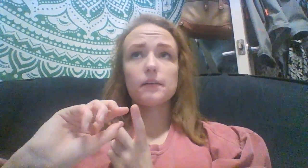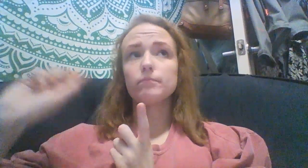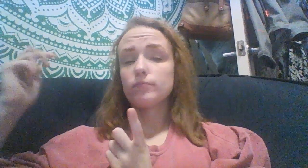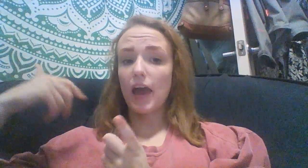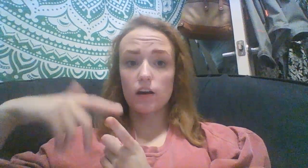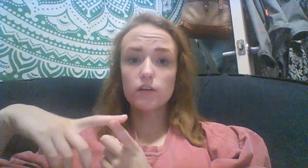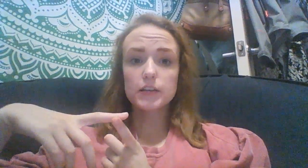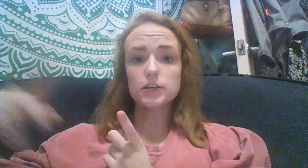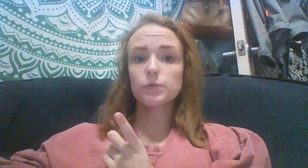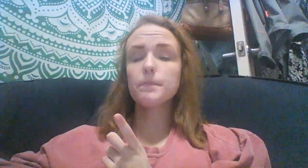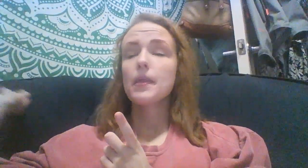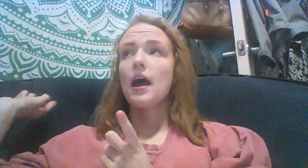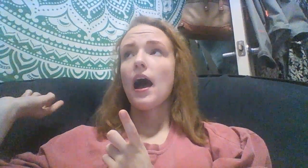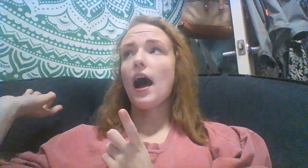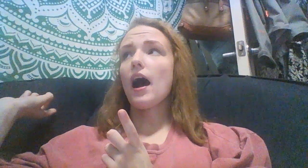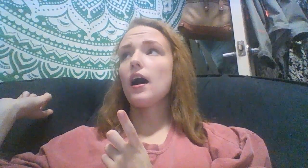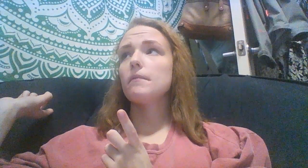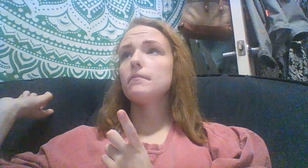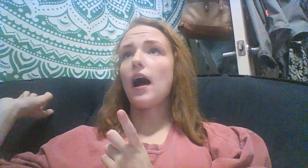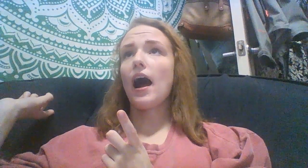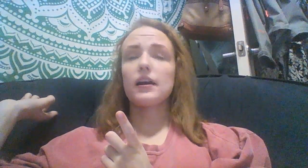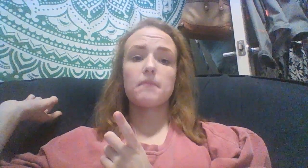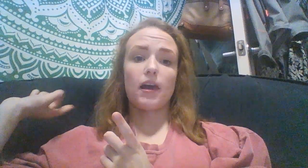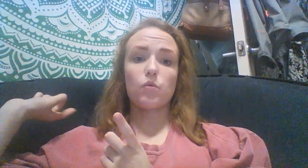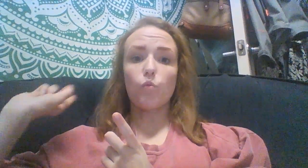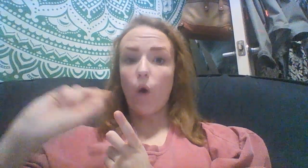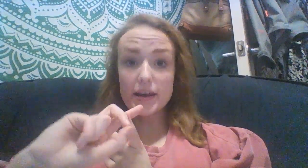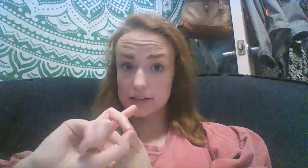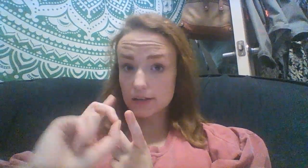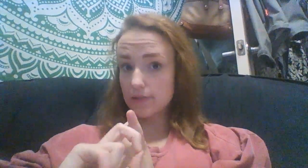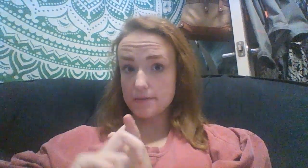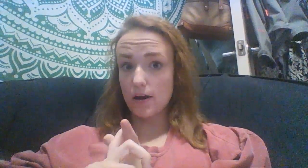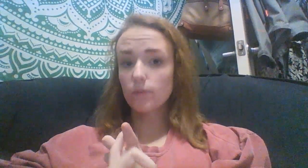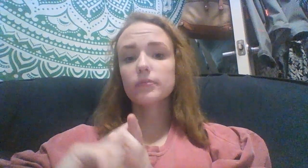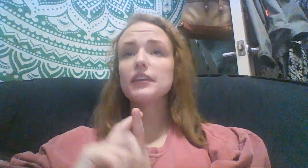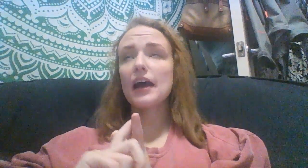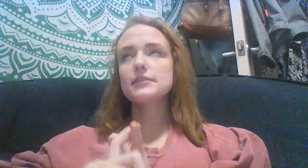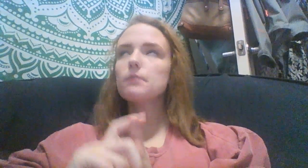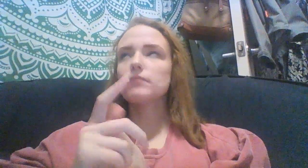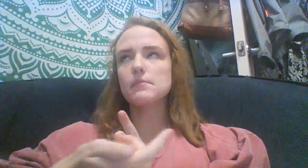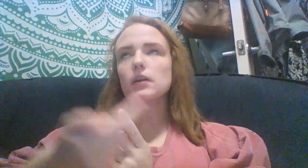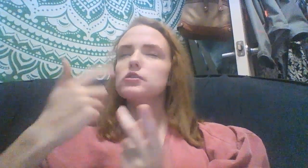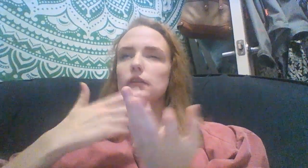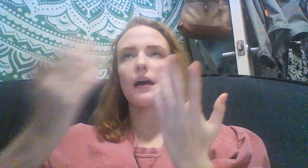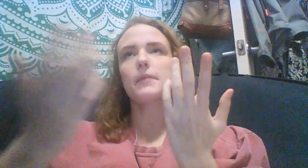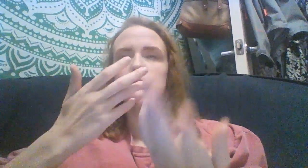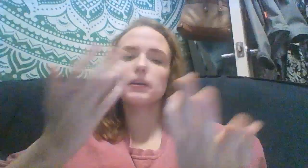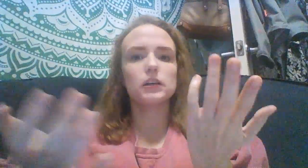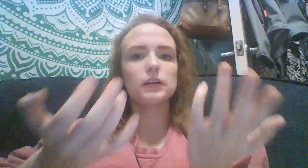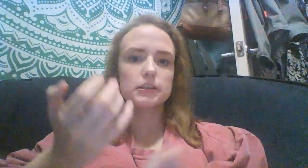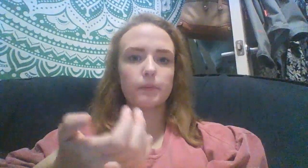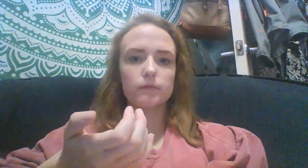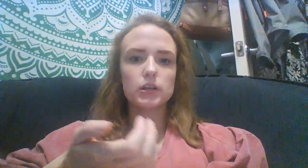I'm heterosexual. I am a white female. Yes, I'm female, so that makes me a little less privileged